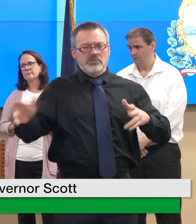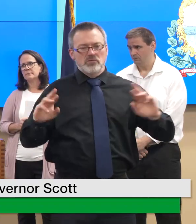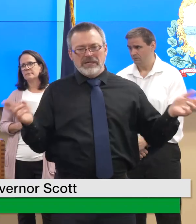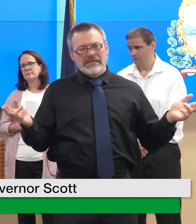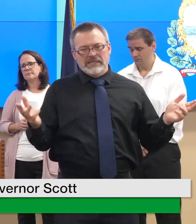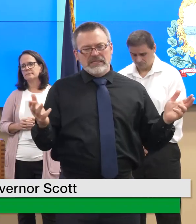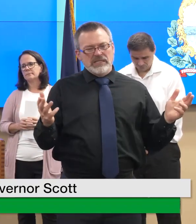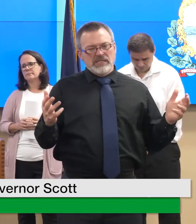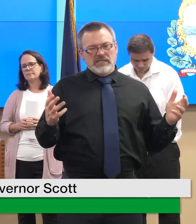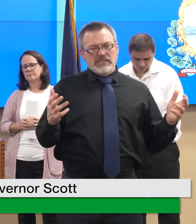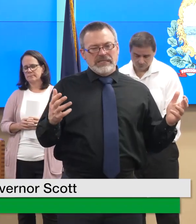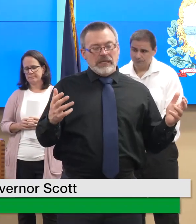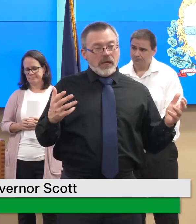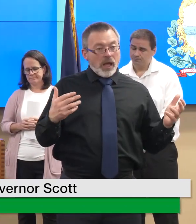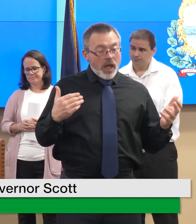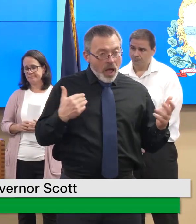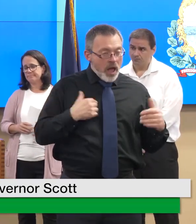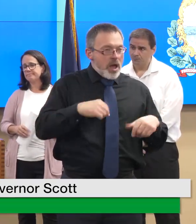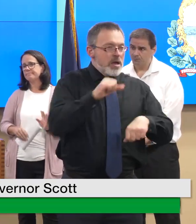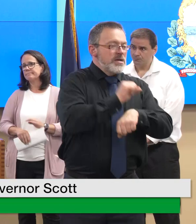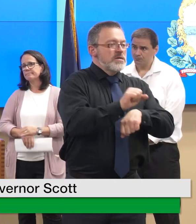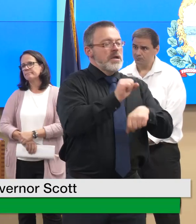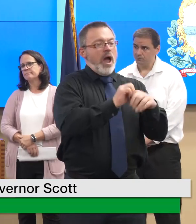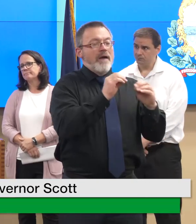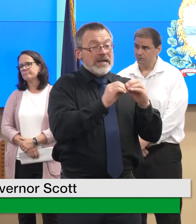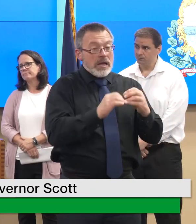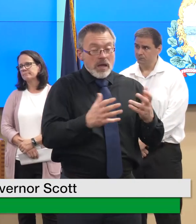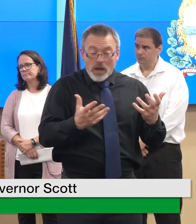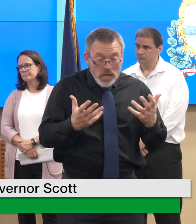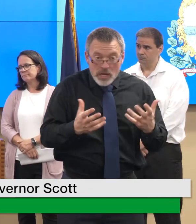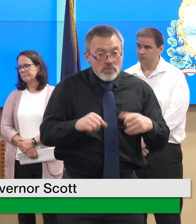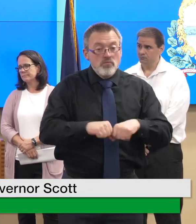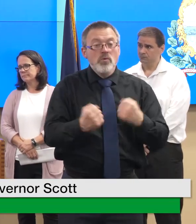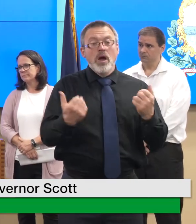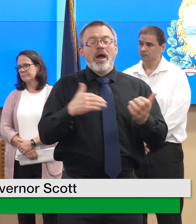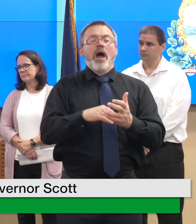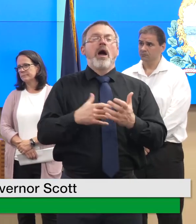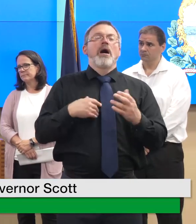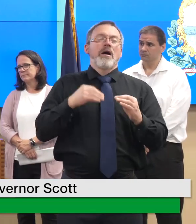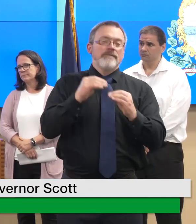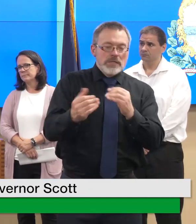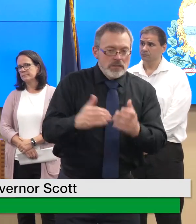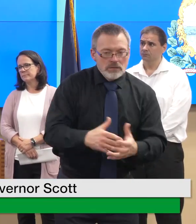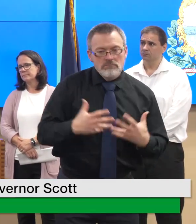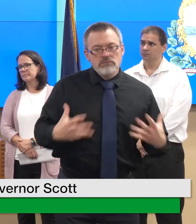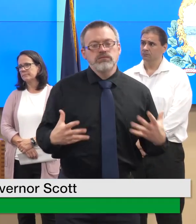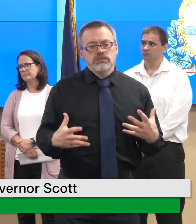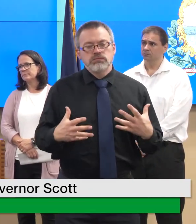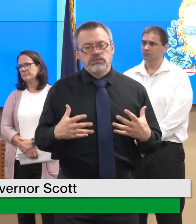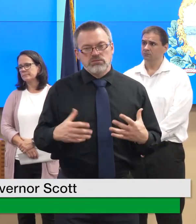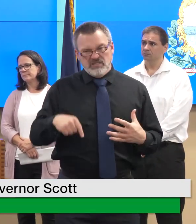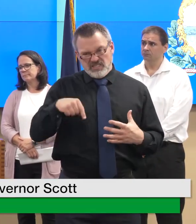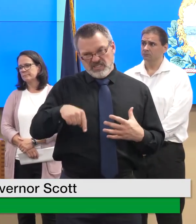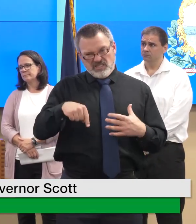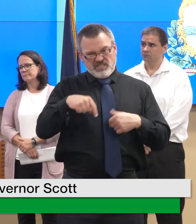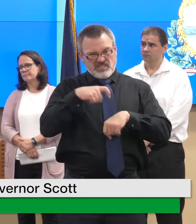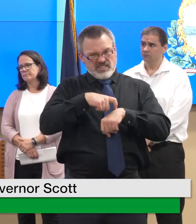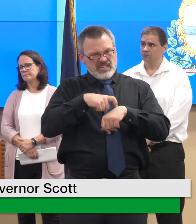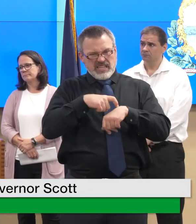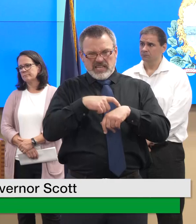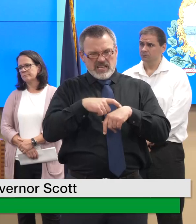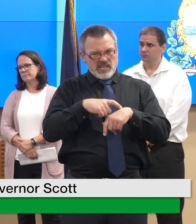and an inch or two of rain in a short period of time could be catastrophic for some.